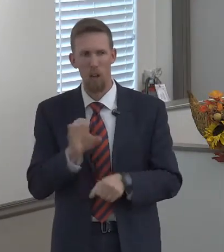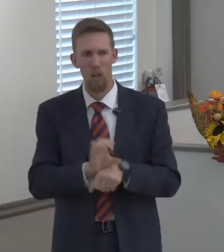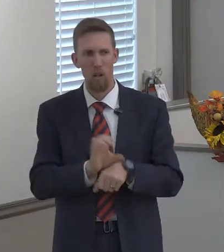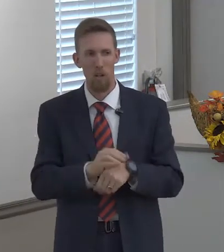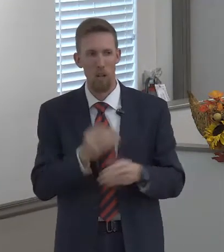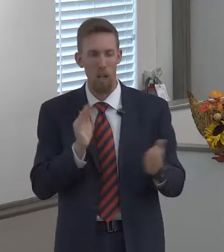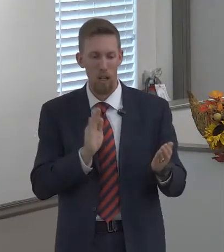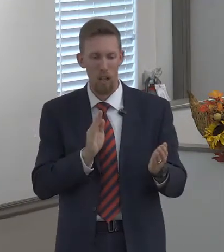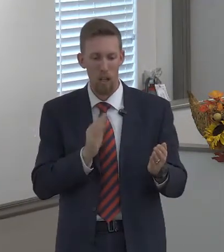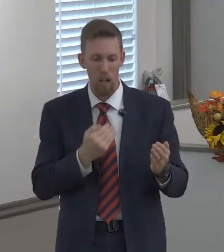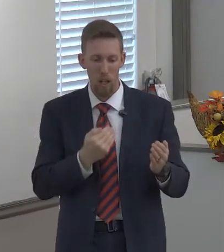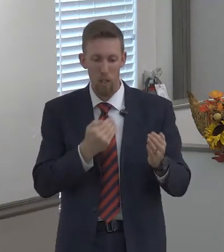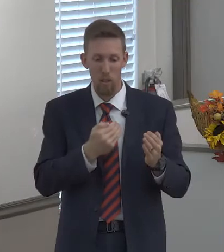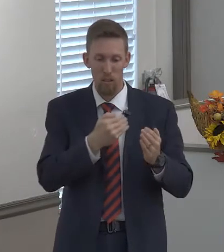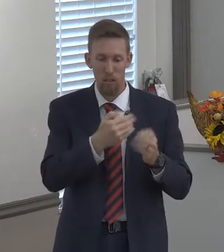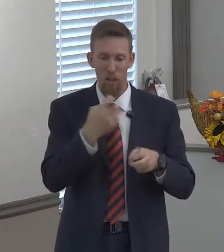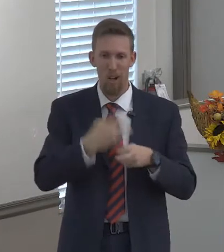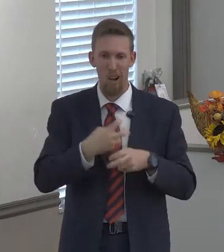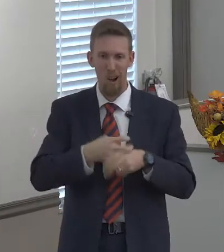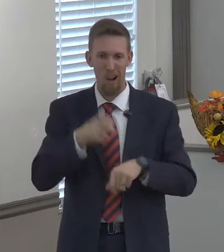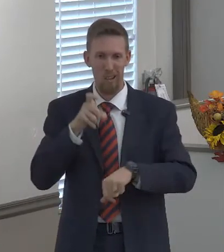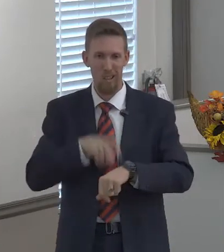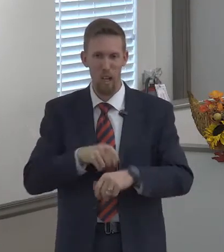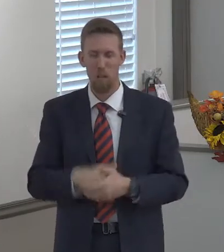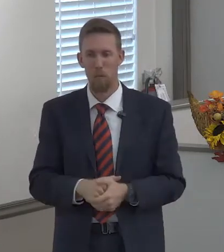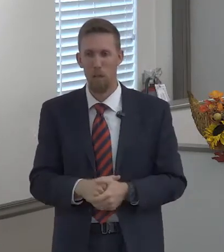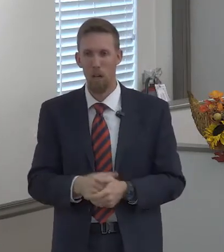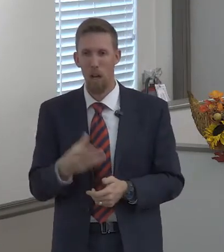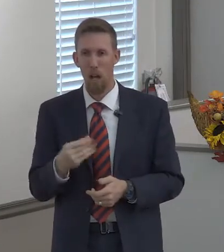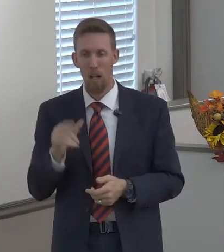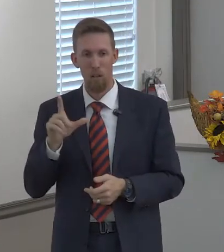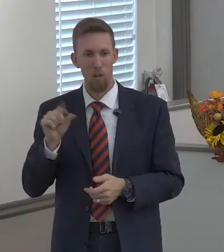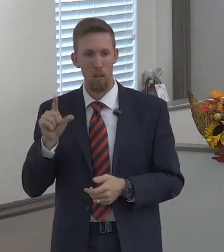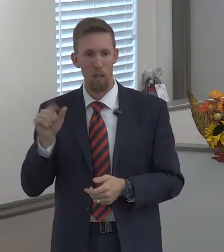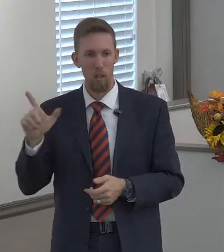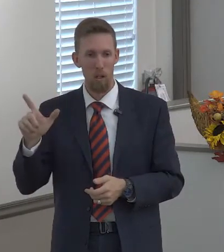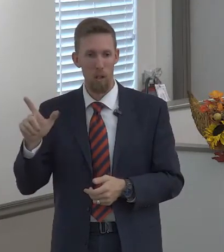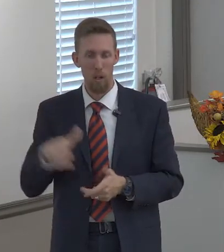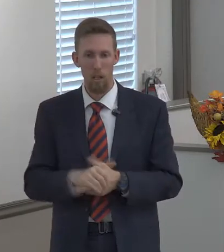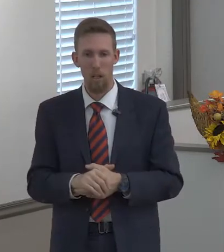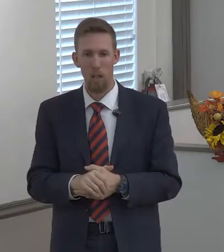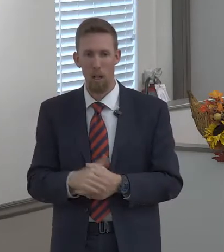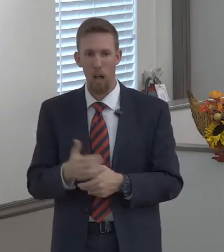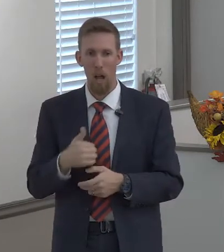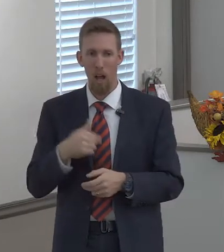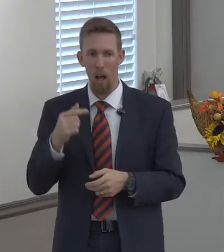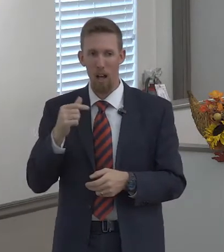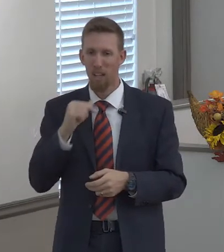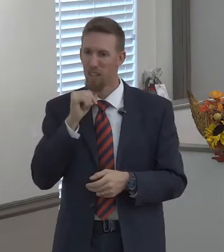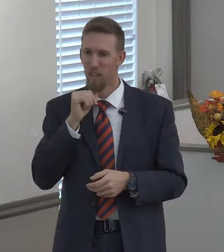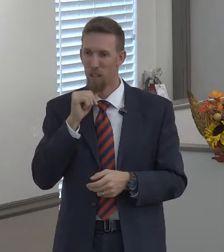and husbands were to love our wives in a sacrificial way. That's a challenge. It is.